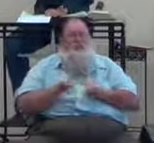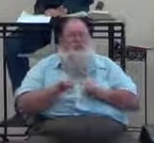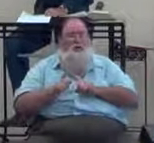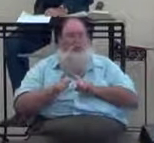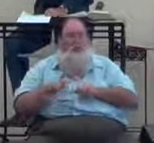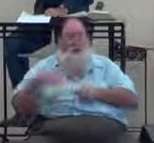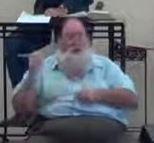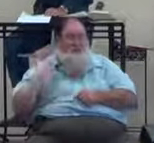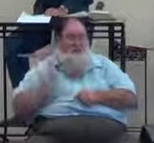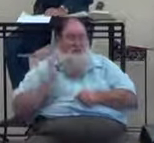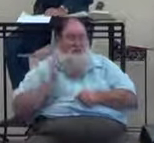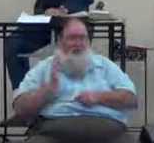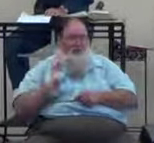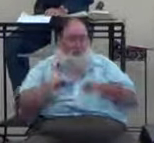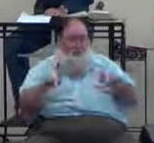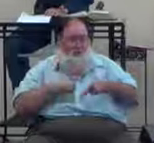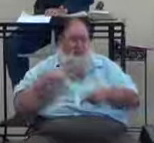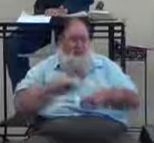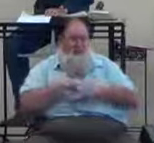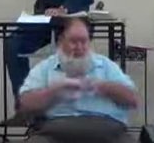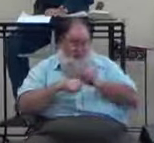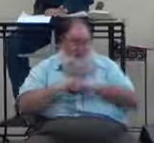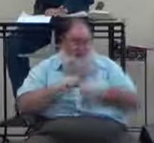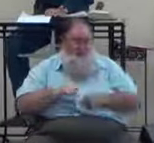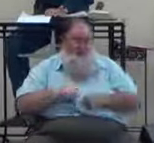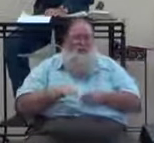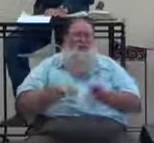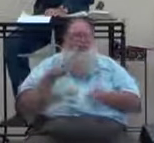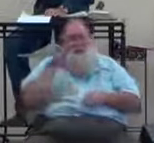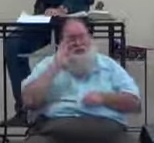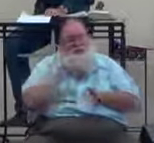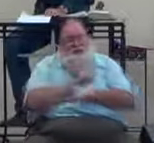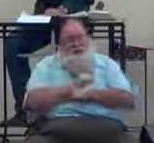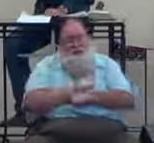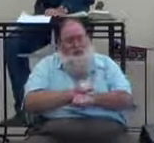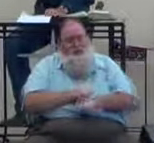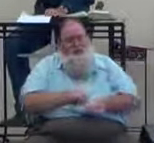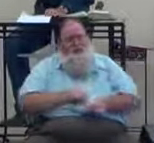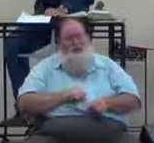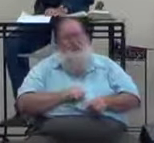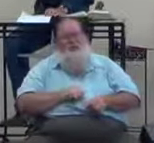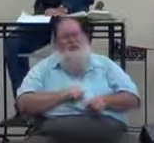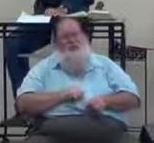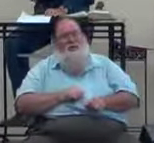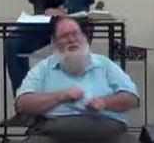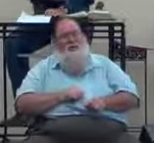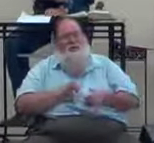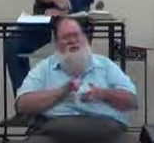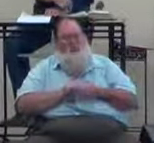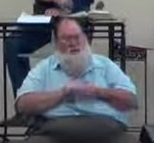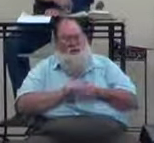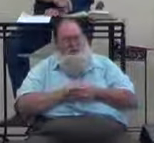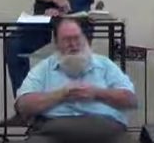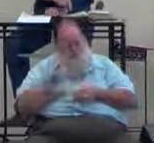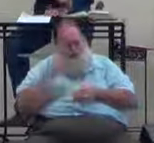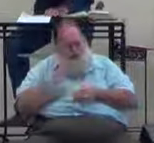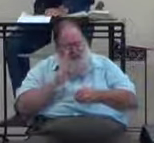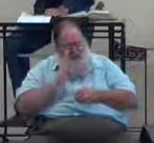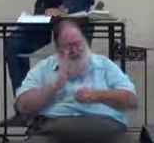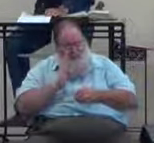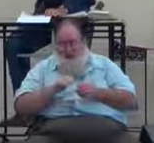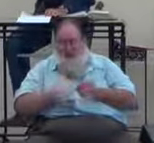it. It'll cause Saul's conversion, we're going to see here in a couple chapters. It's going to take this nasty